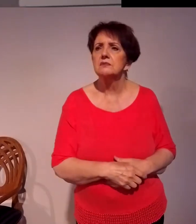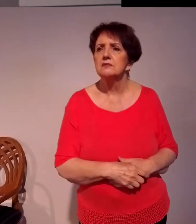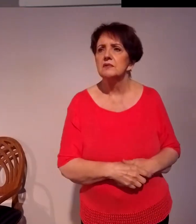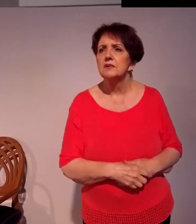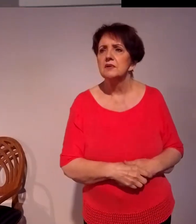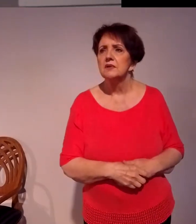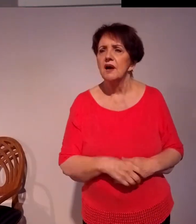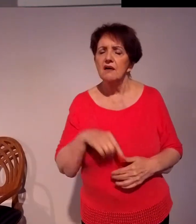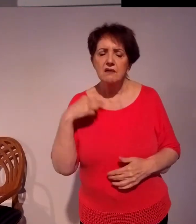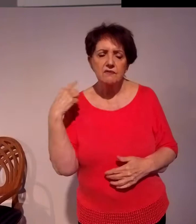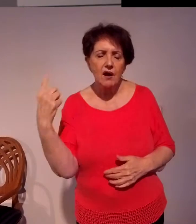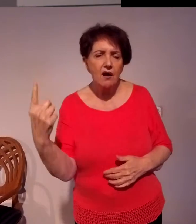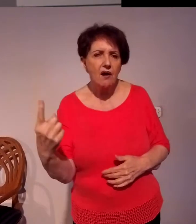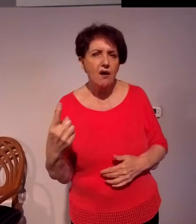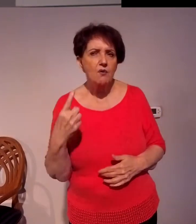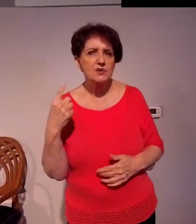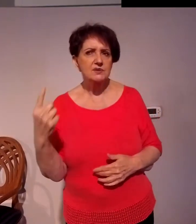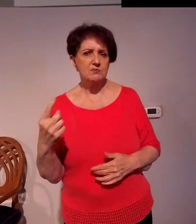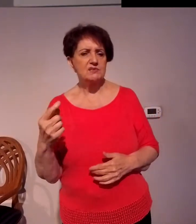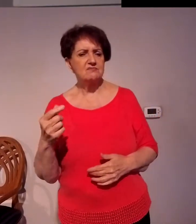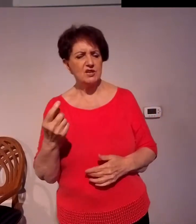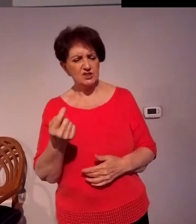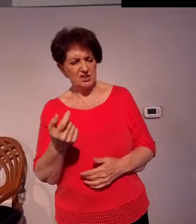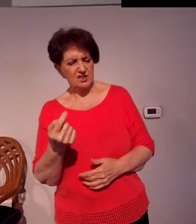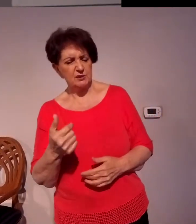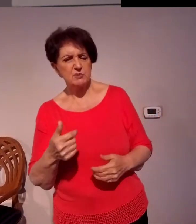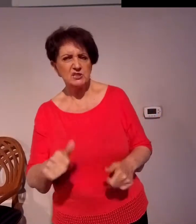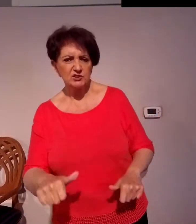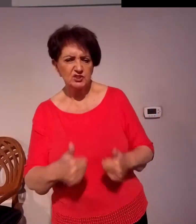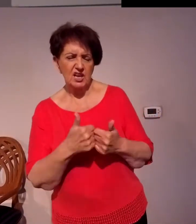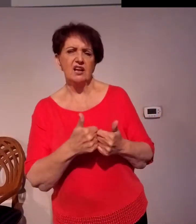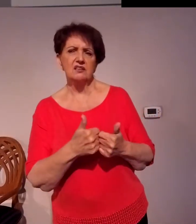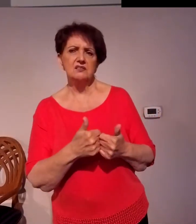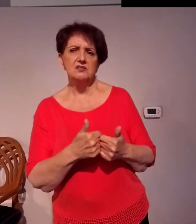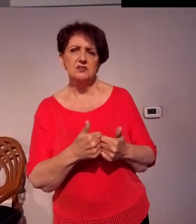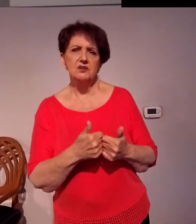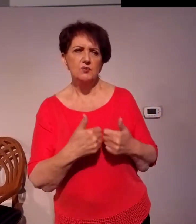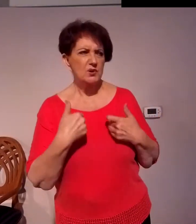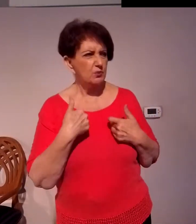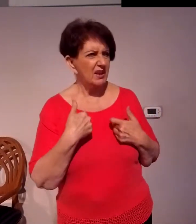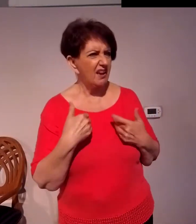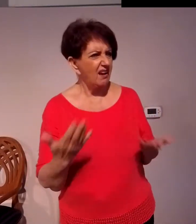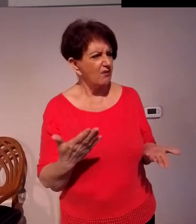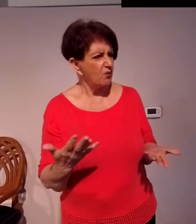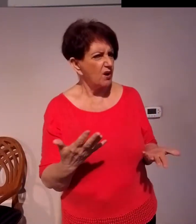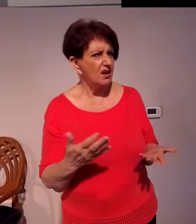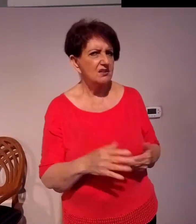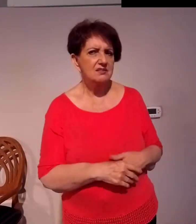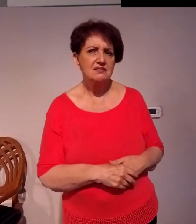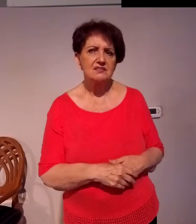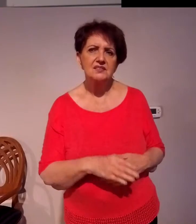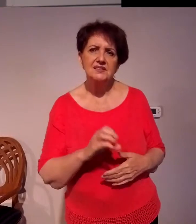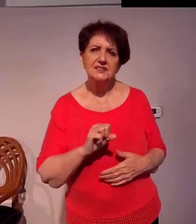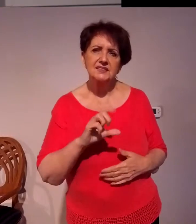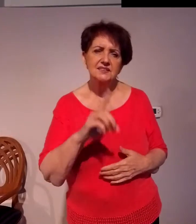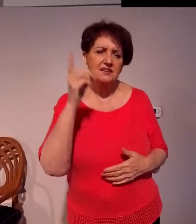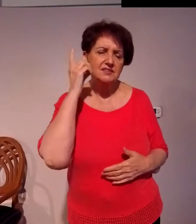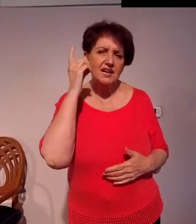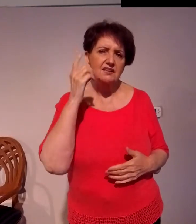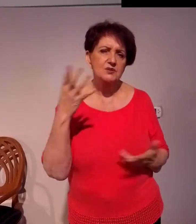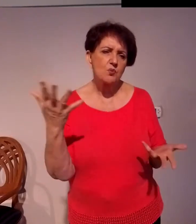So I've always been a little challenged. What do we have in Science of Mind? What do we have at